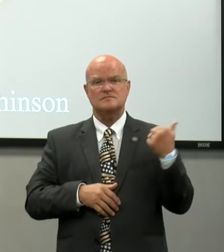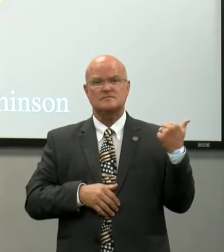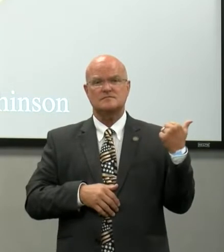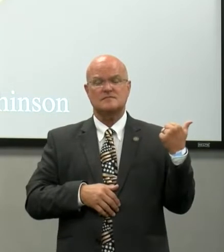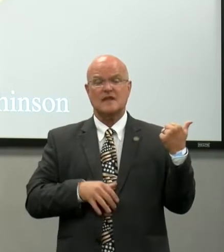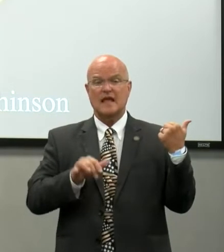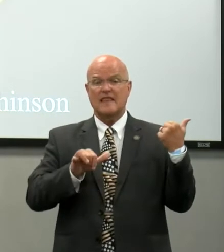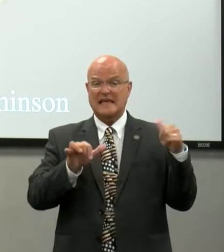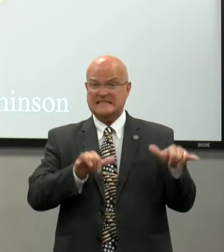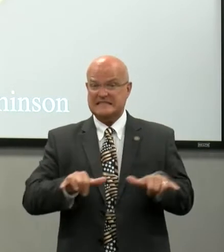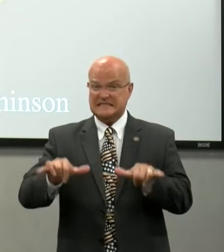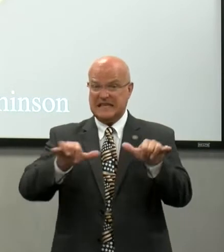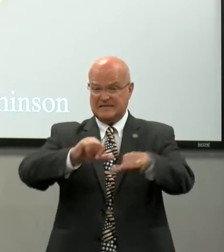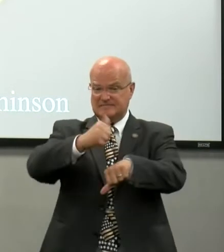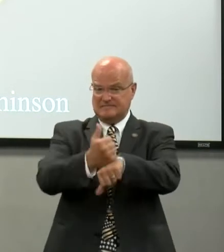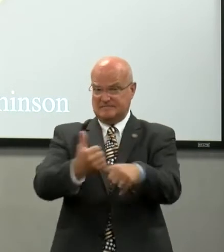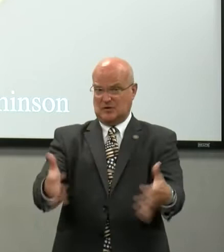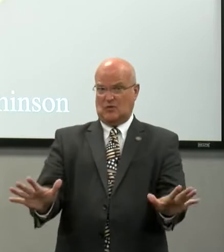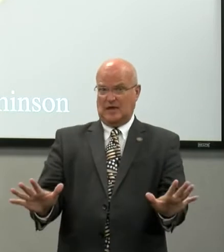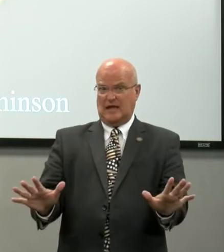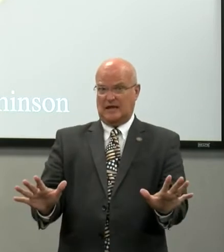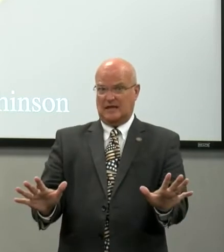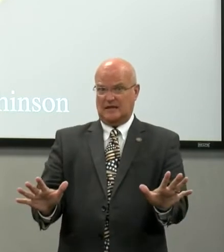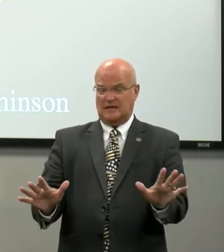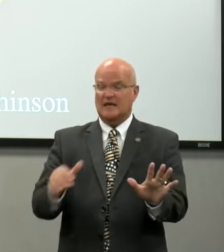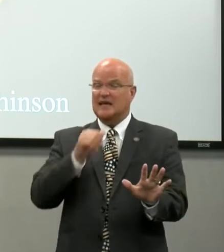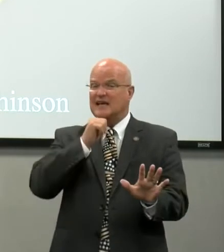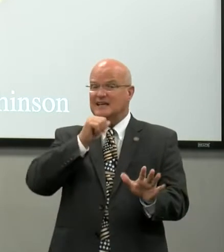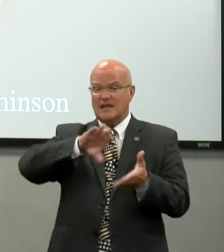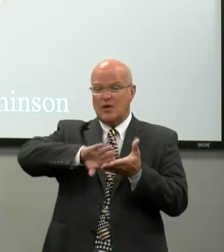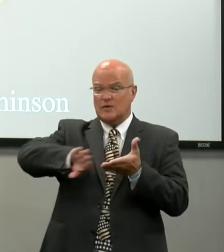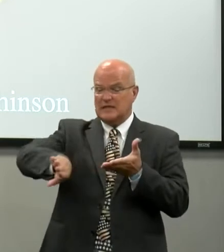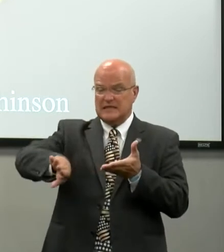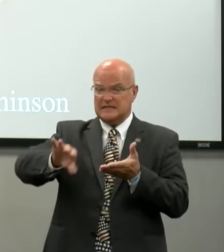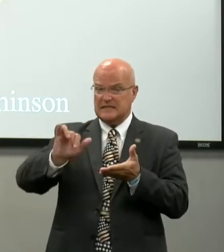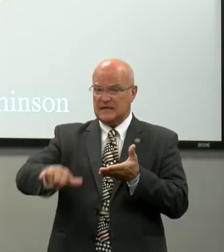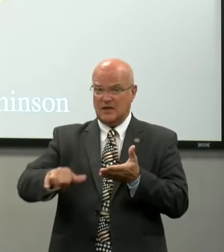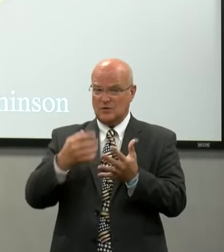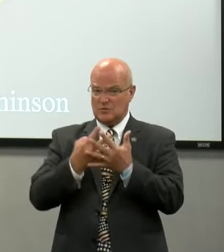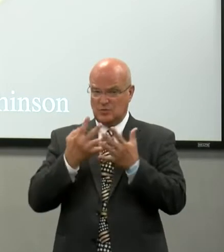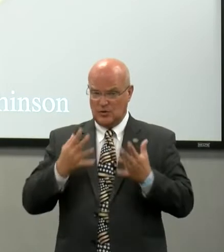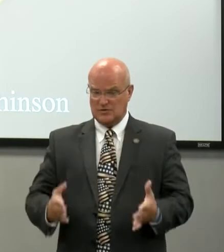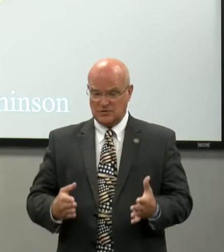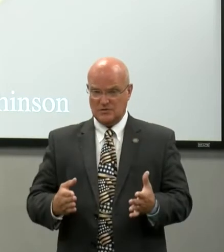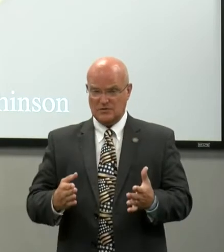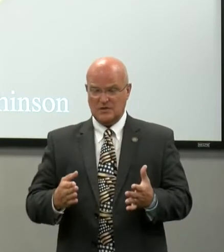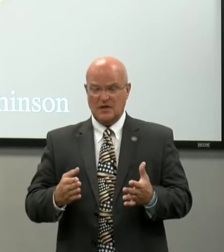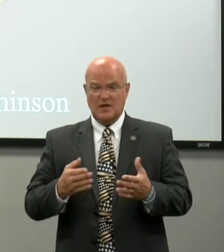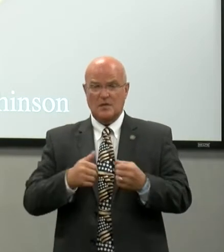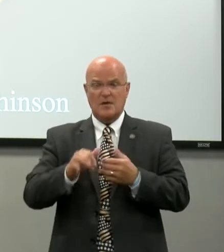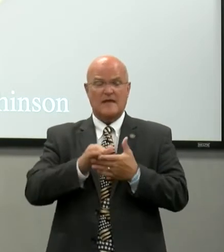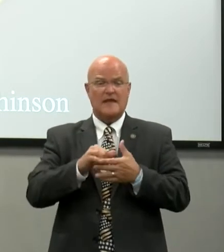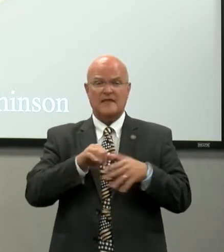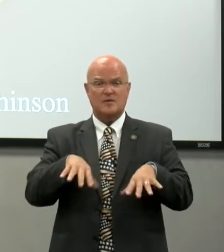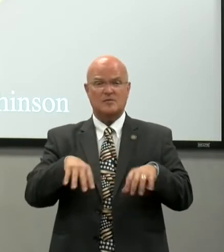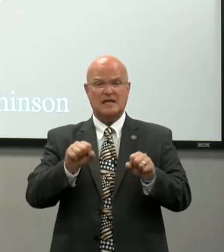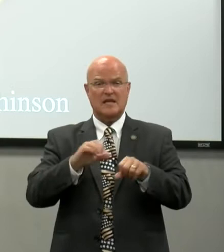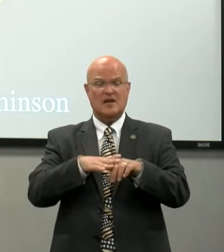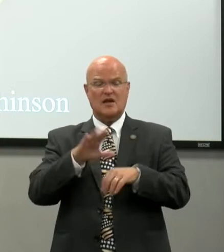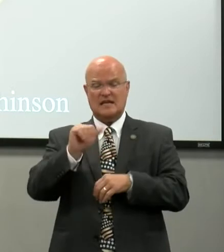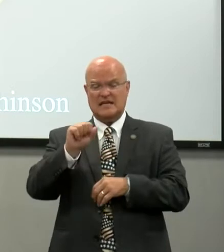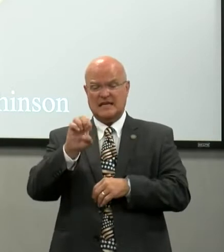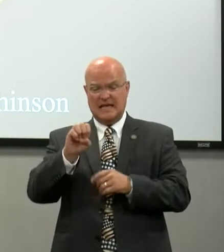standard is in place in not releasing those. Beyond that, they would be taken on